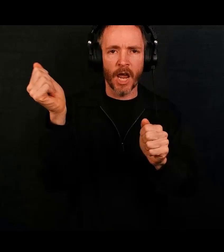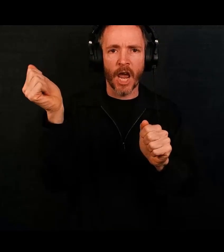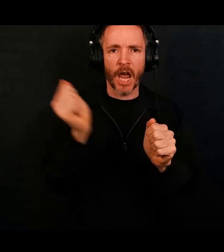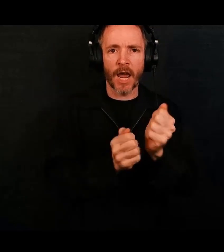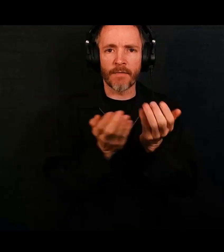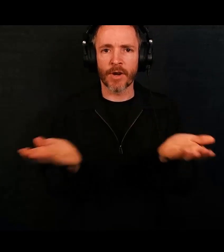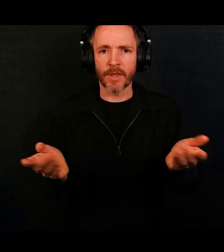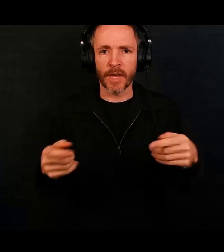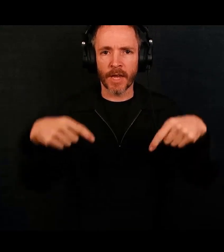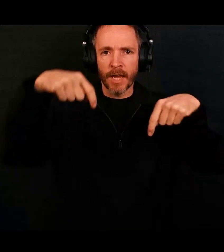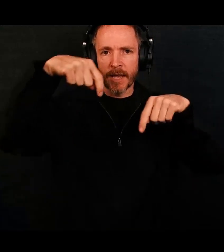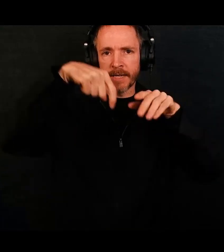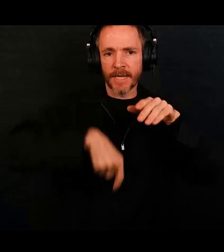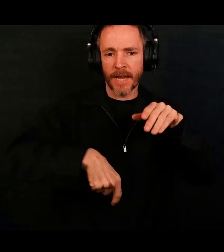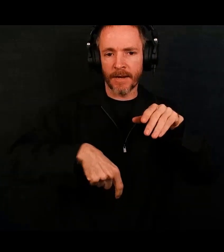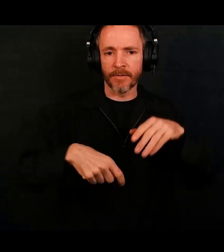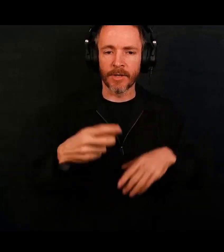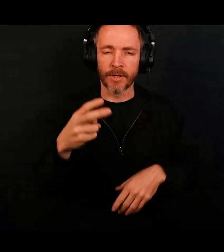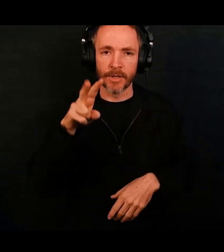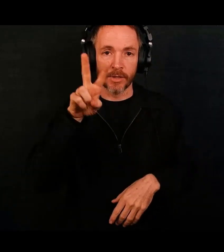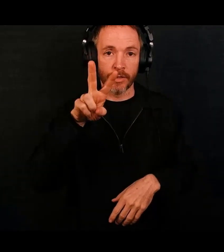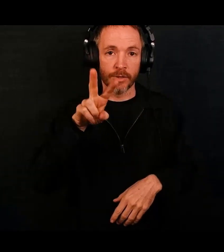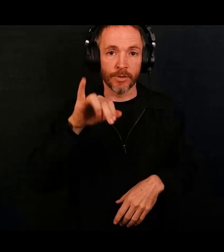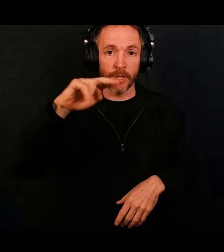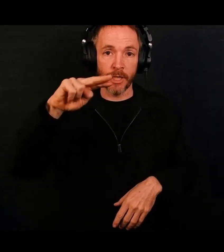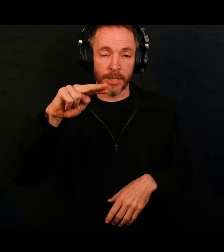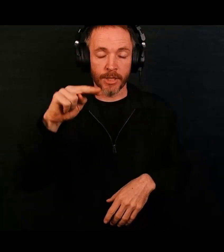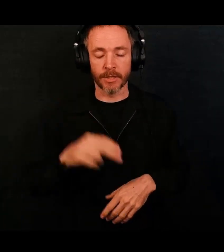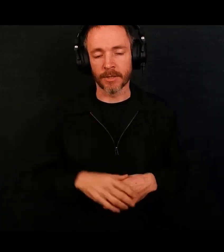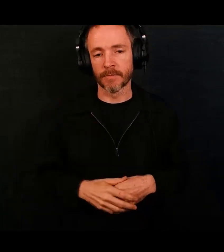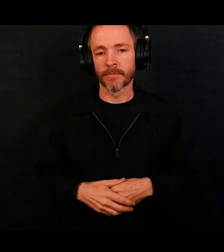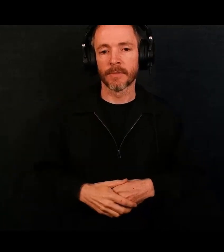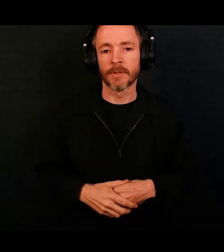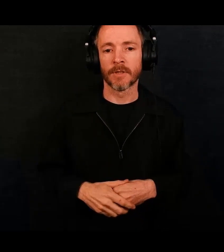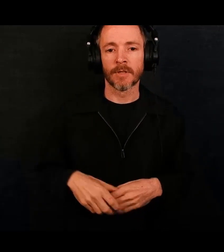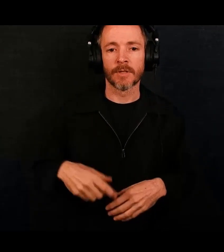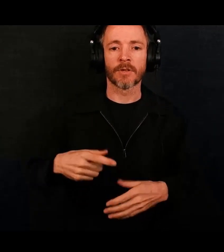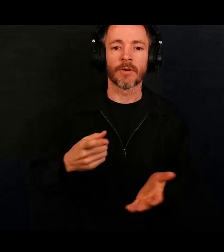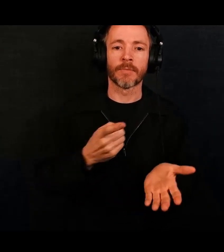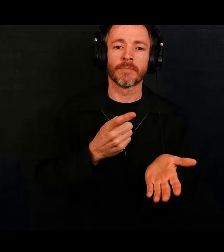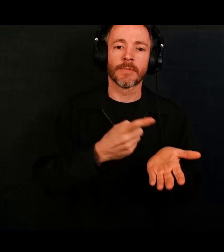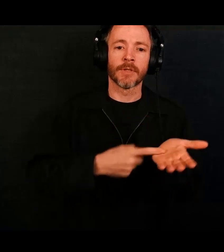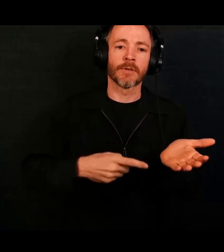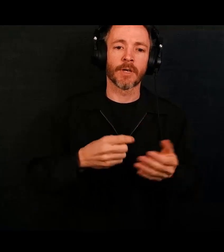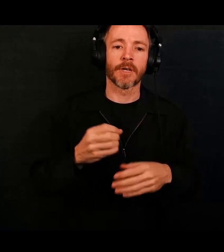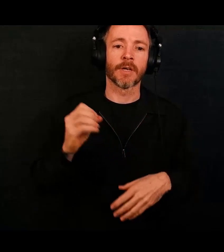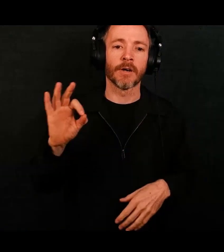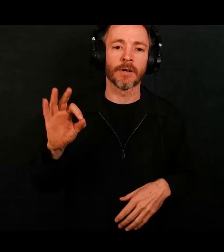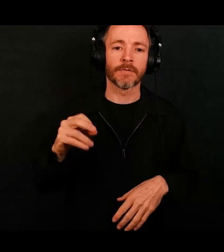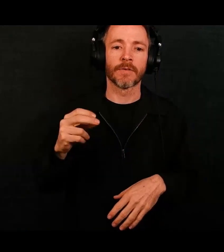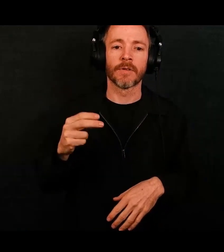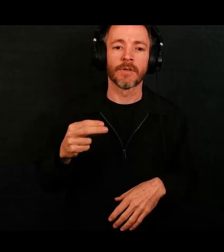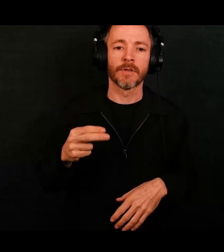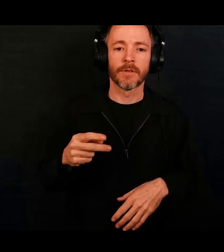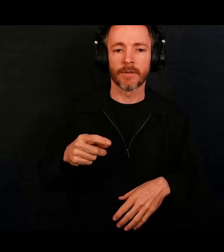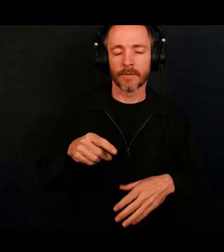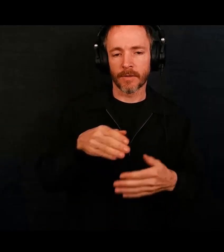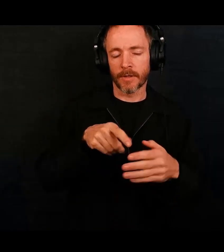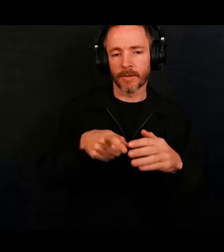Moved everything down 2 inches. So I'm cutting off